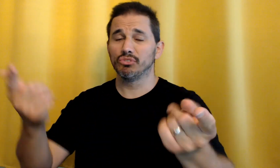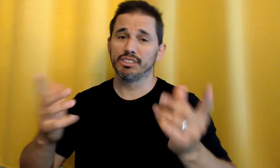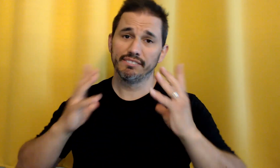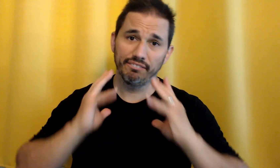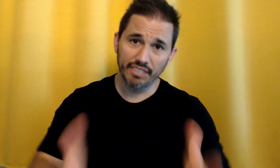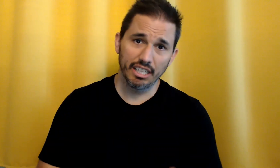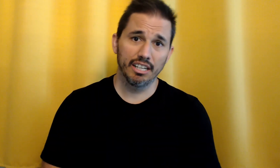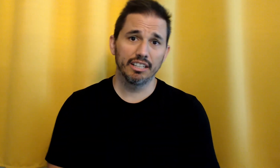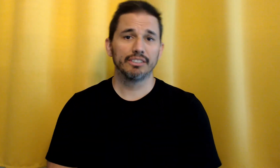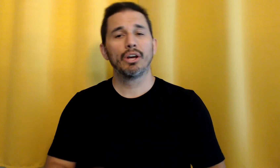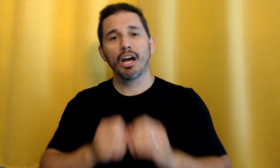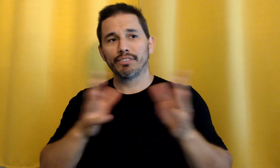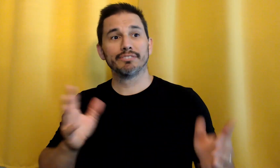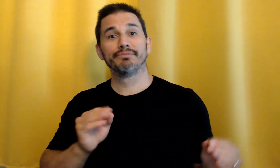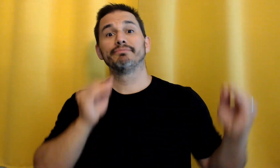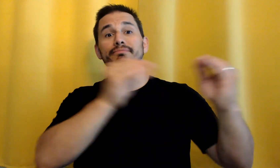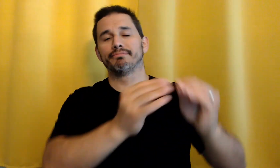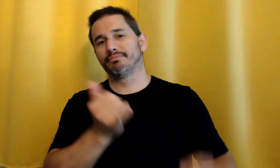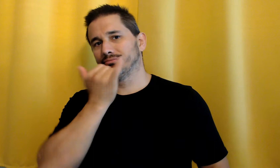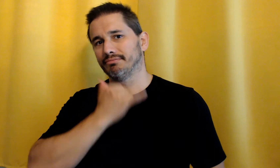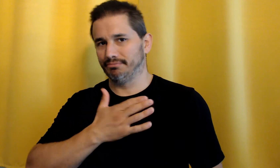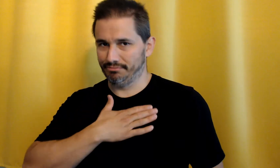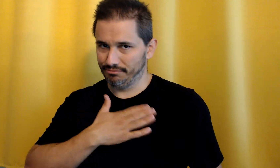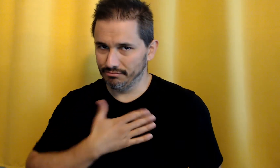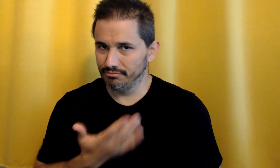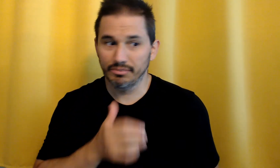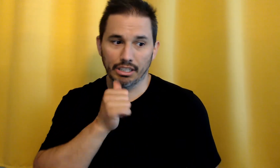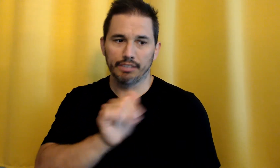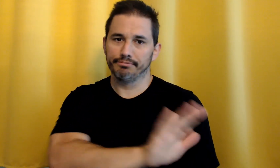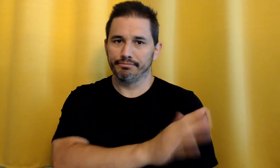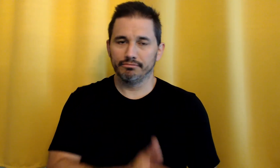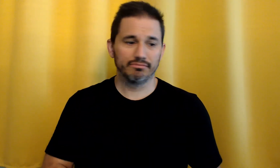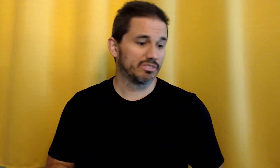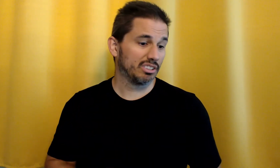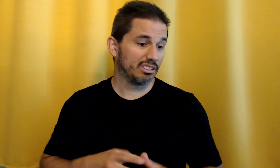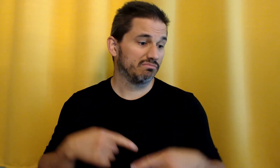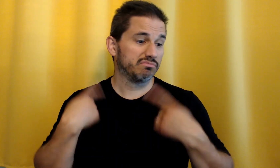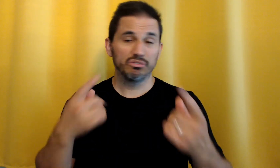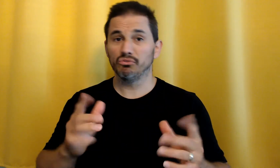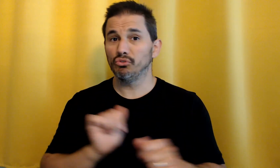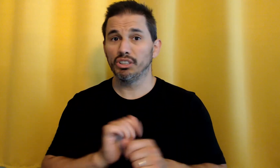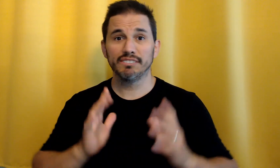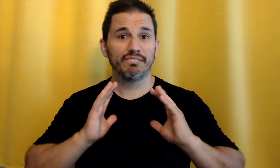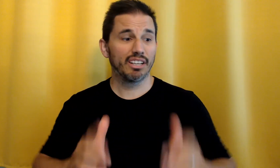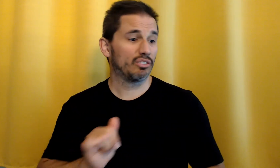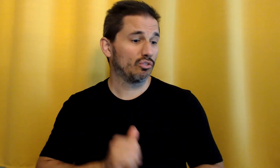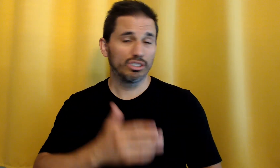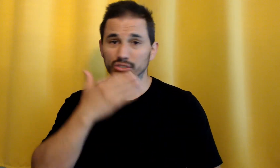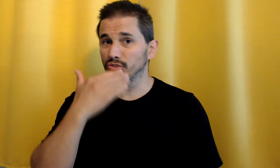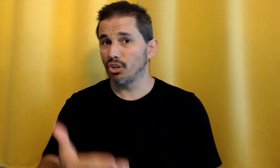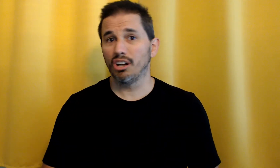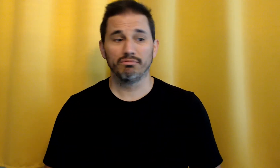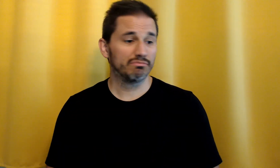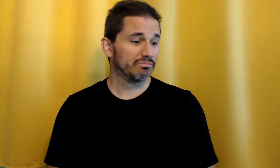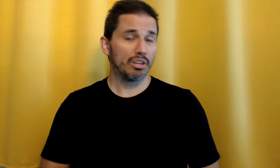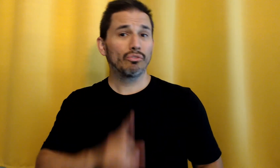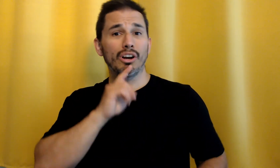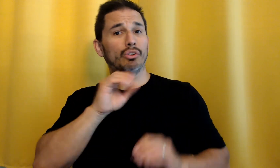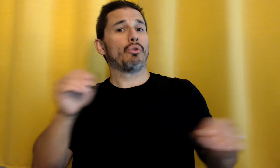I fixed that, and ever since then, it's worked fine. So really, it was just my installation error, not any fault of the products. Ever since